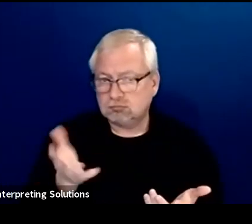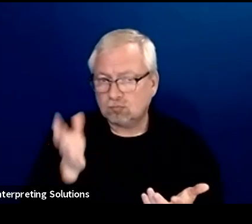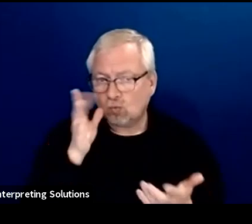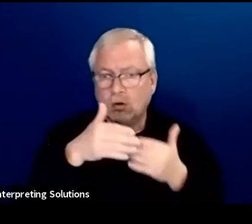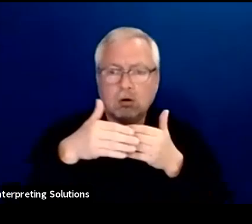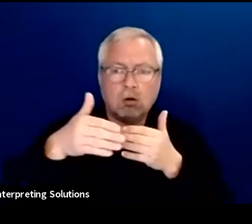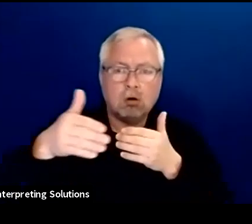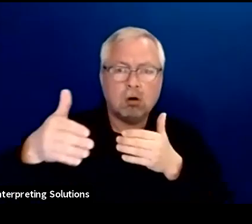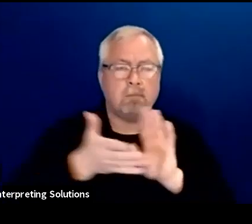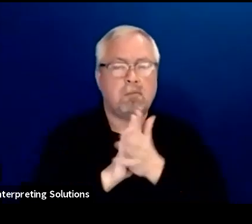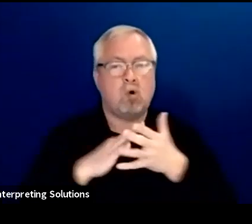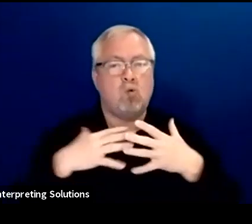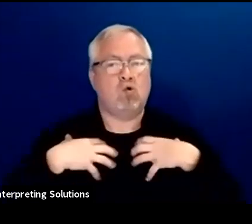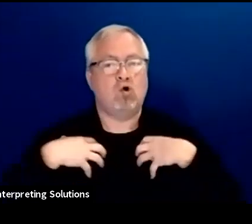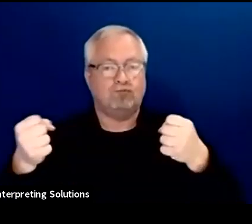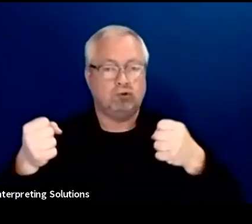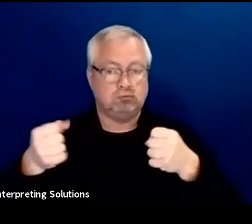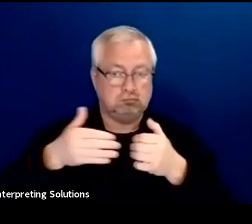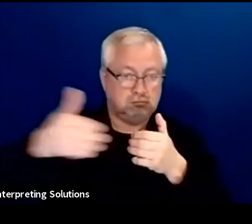ahead?